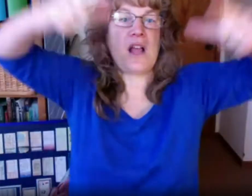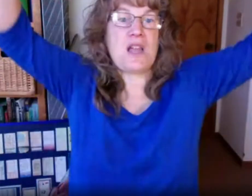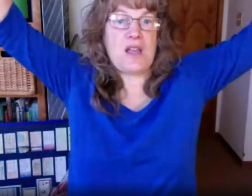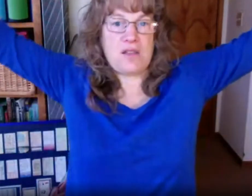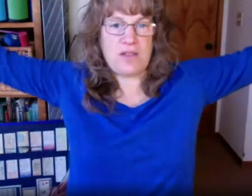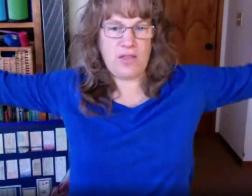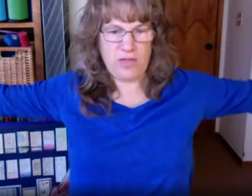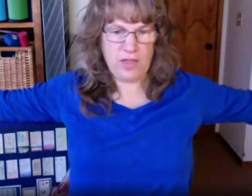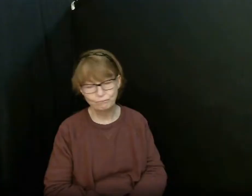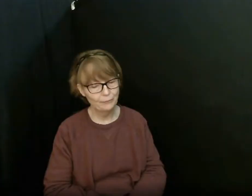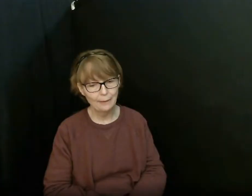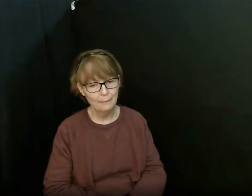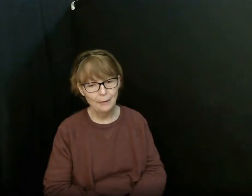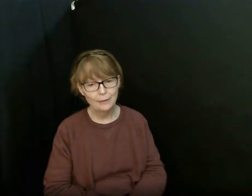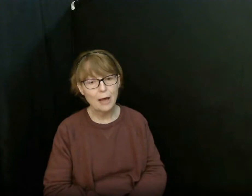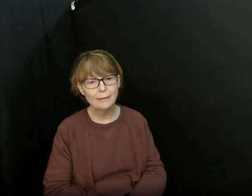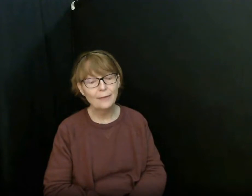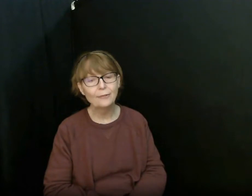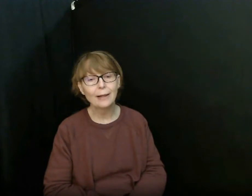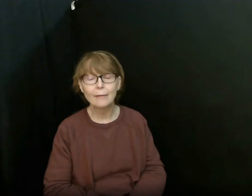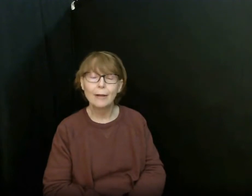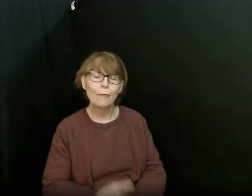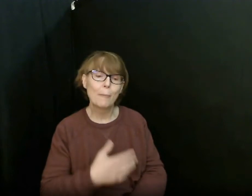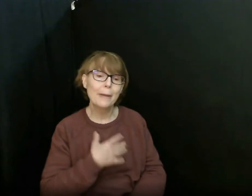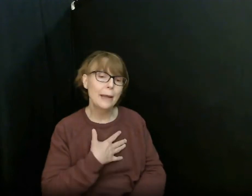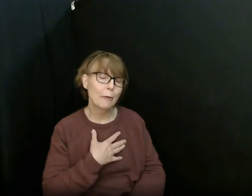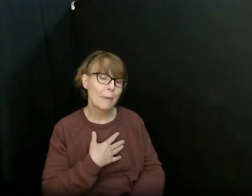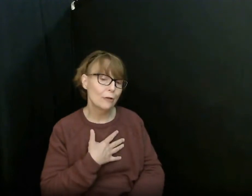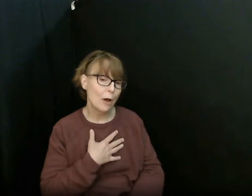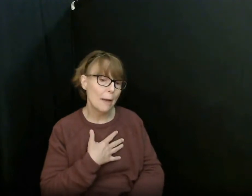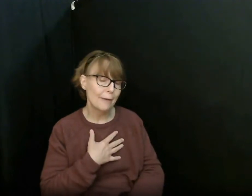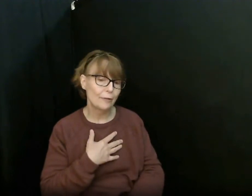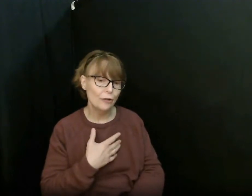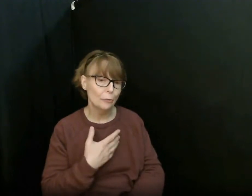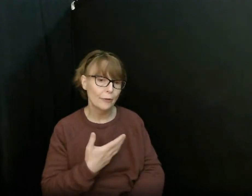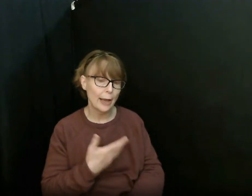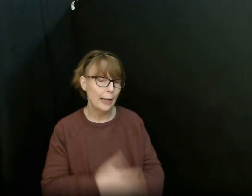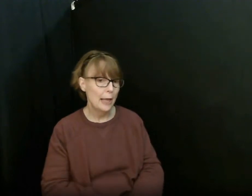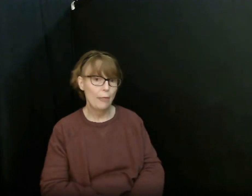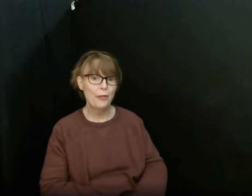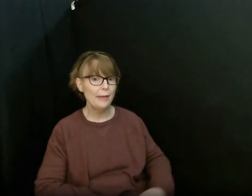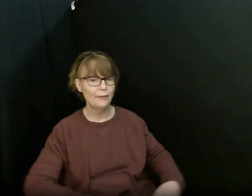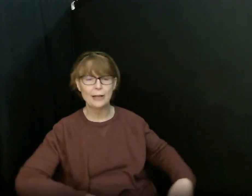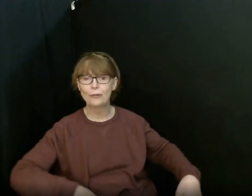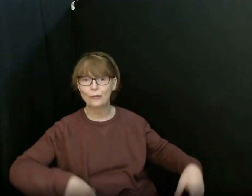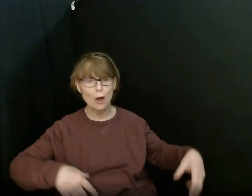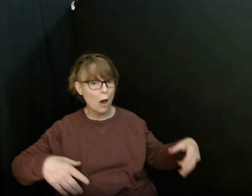like that. Yeah. Not unless, for me, with my job, if the teacher was saying, this is